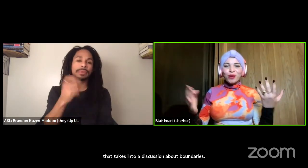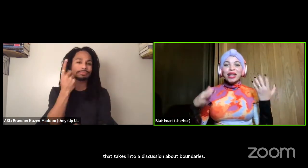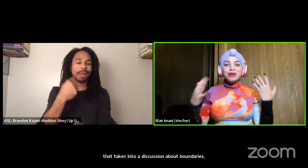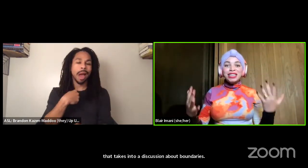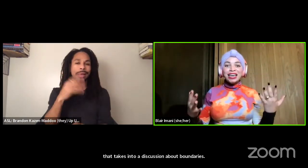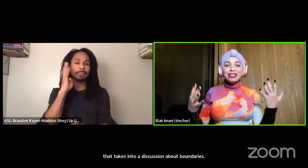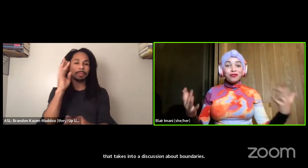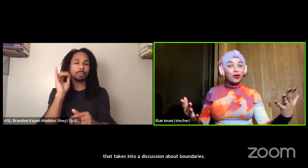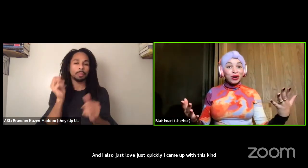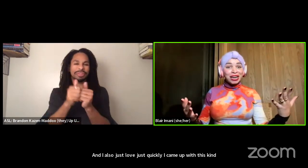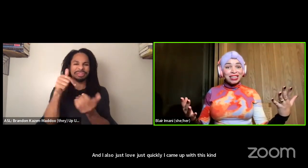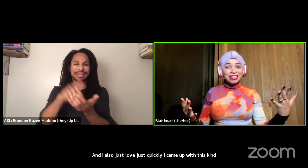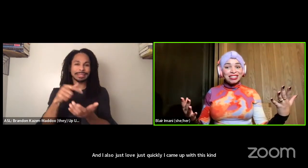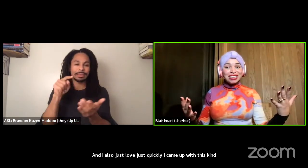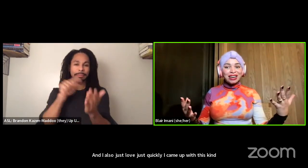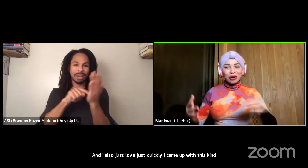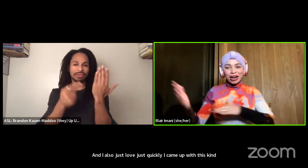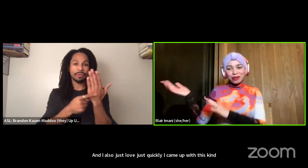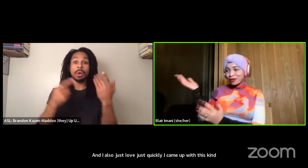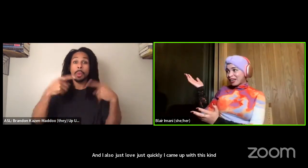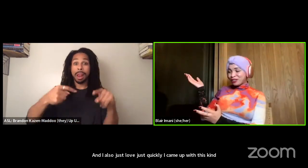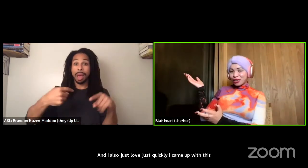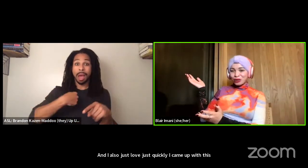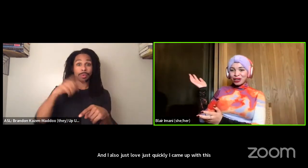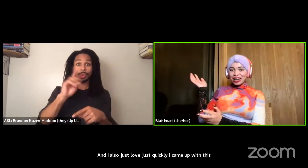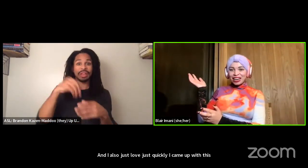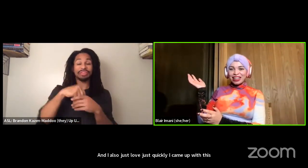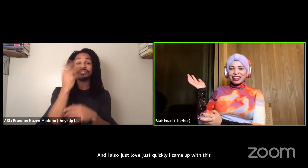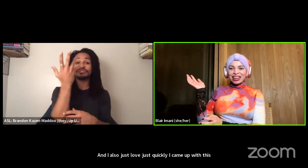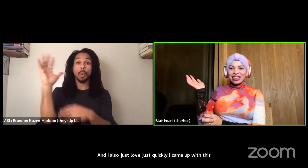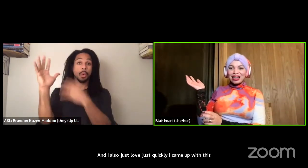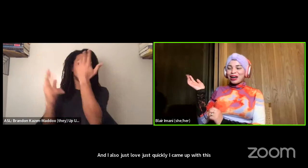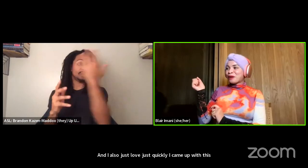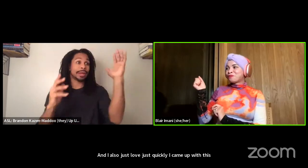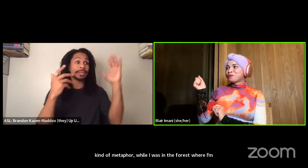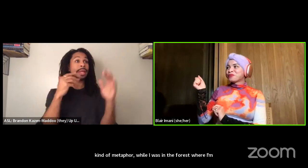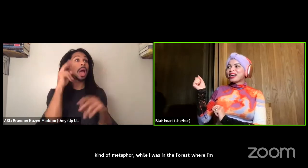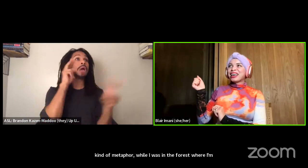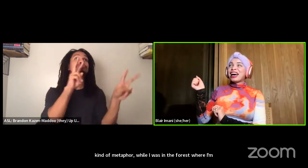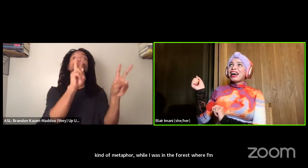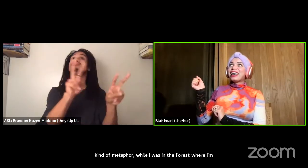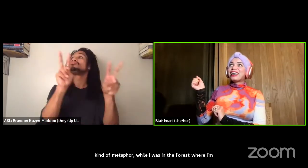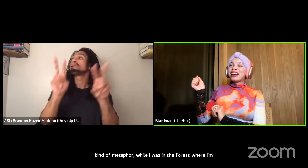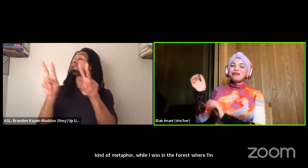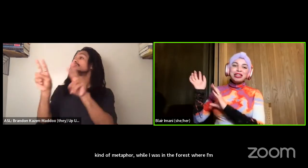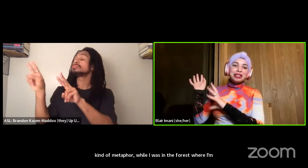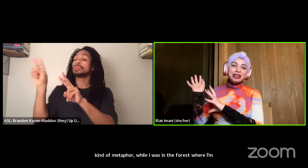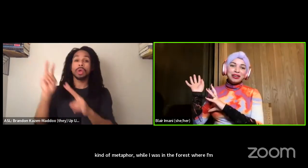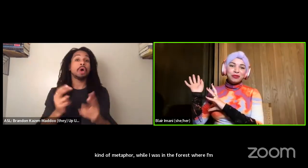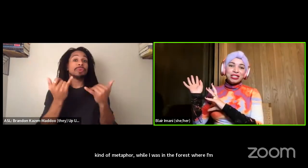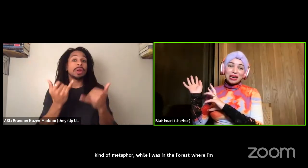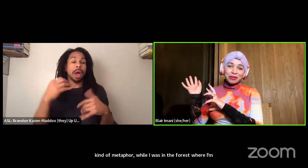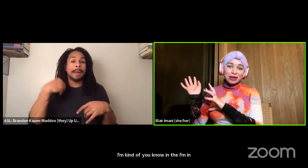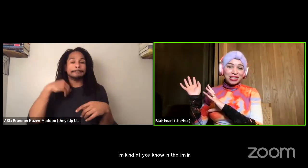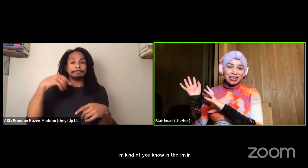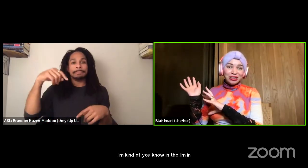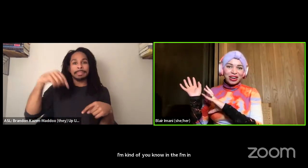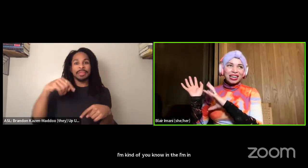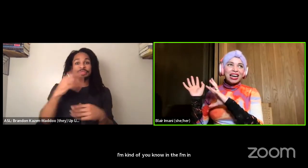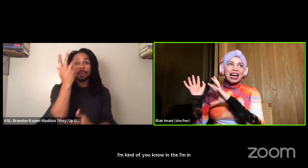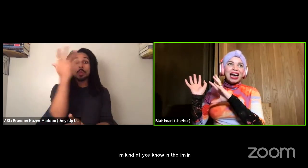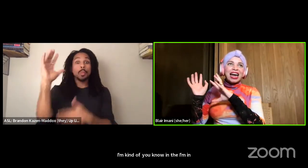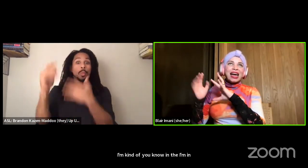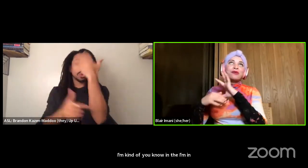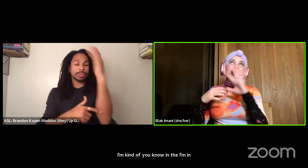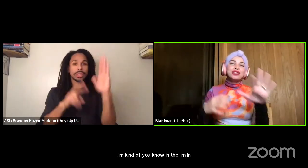of metaphor while I was in the forest, where I'm kind of, you know, in the I'm in the woods up in upstate